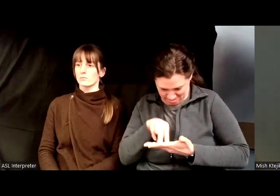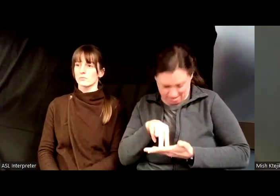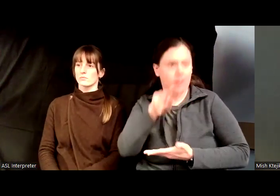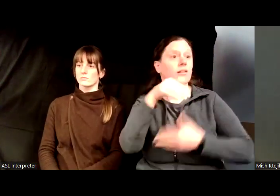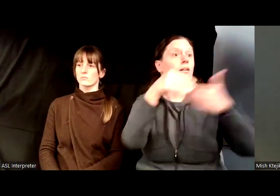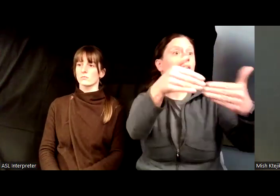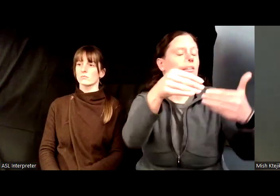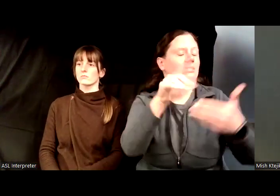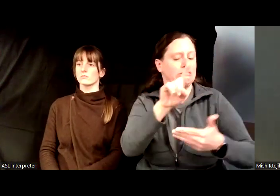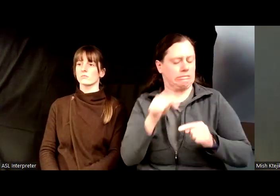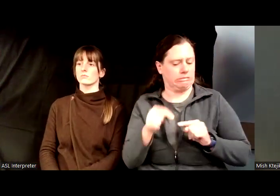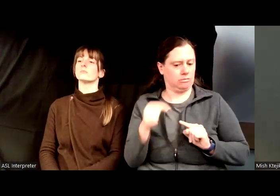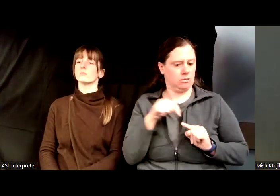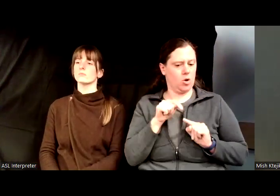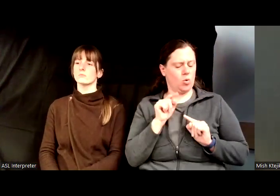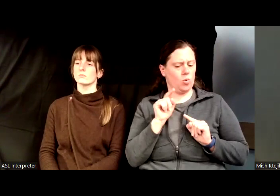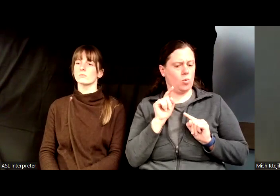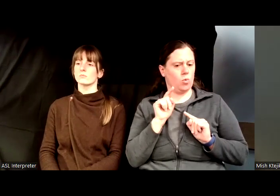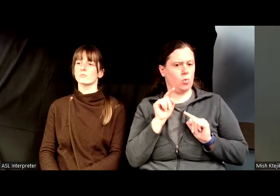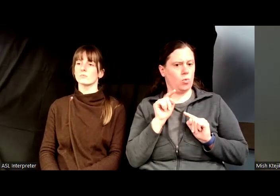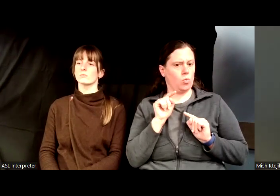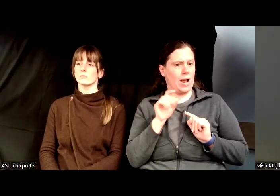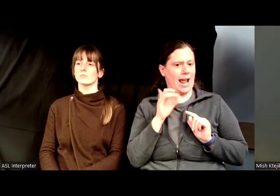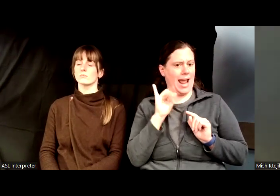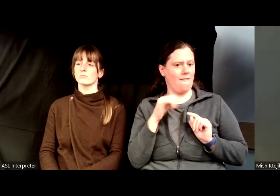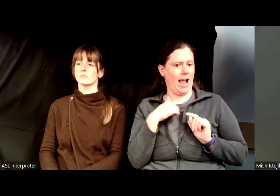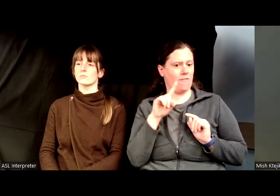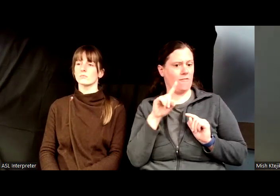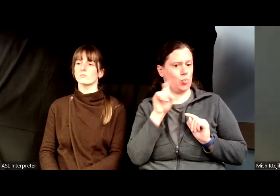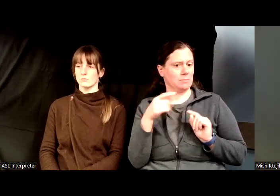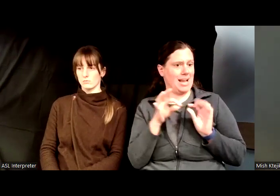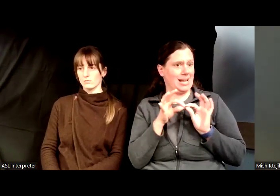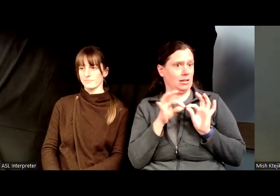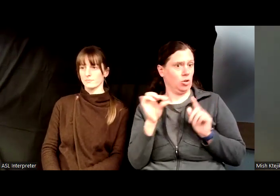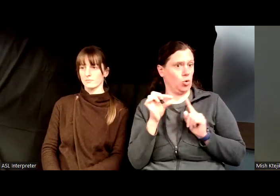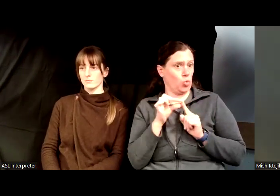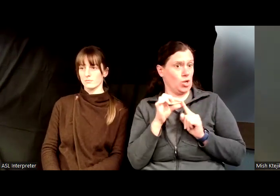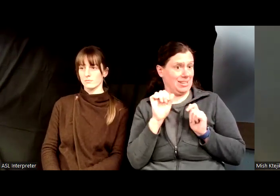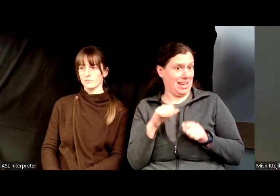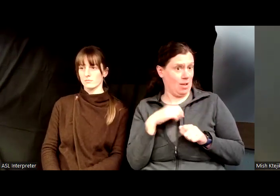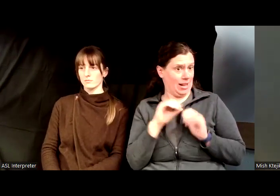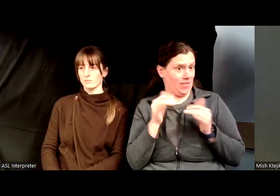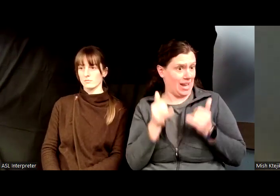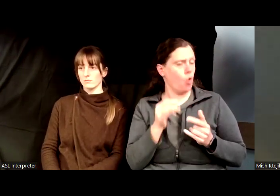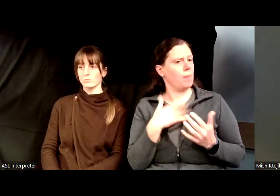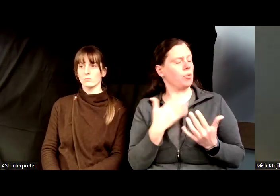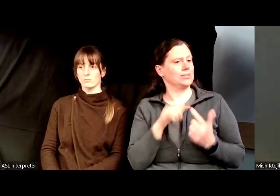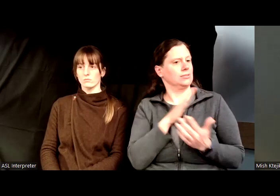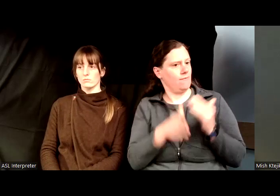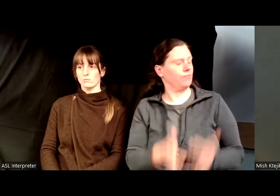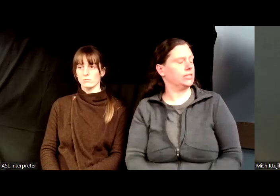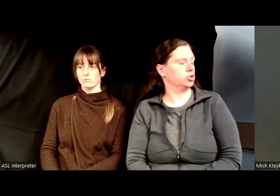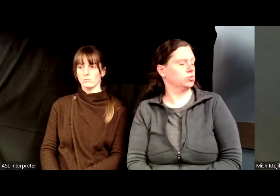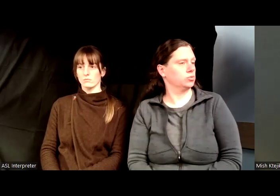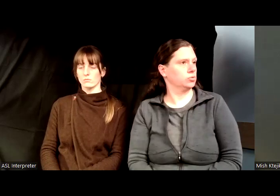Just some clarification. Can we go back before we jump ahead? If I have a question about a specific word, can